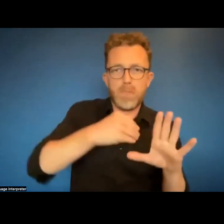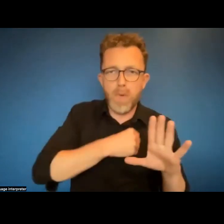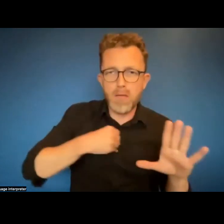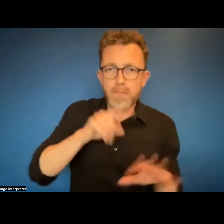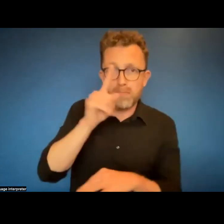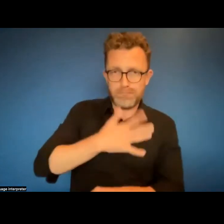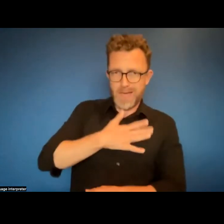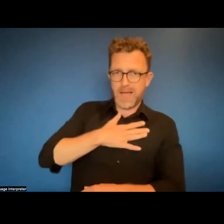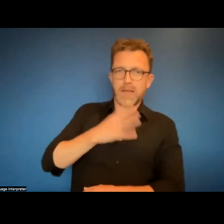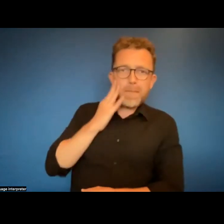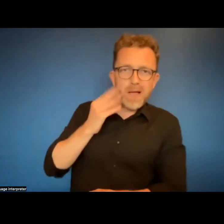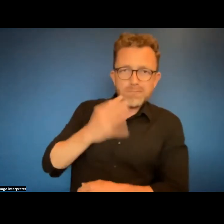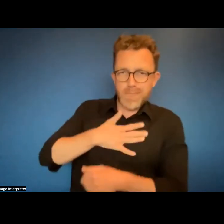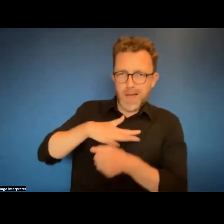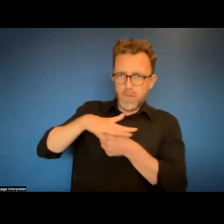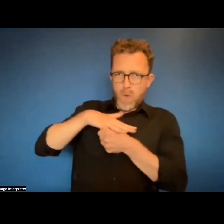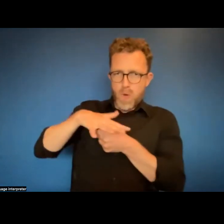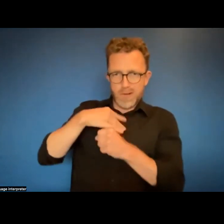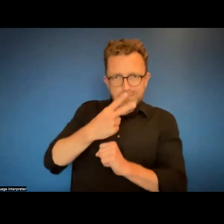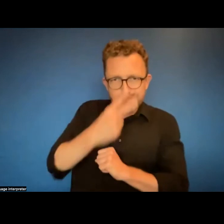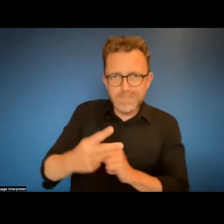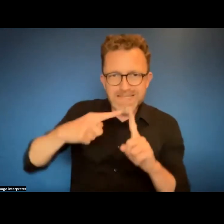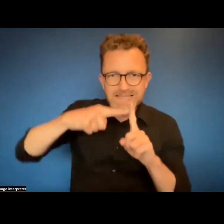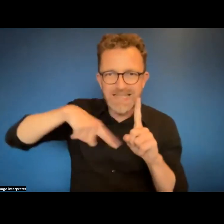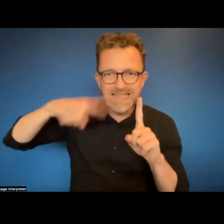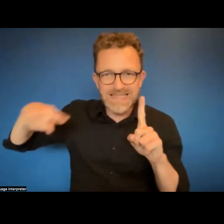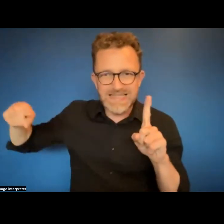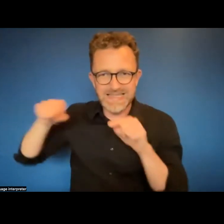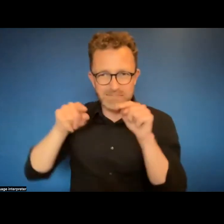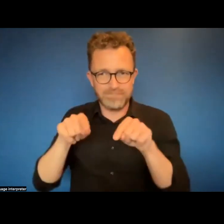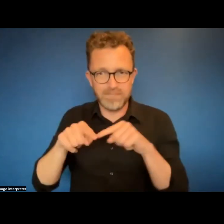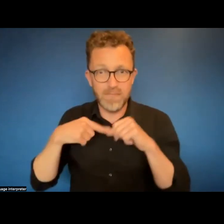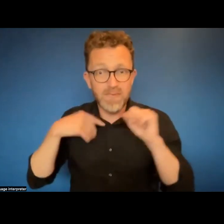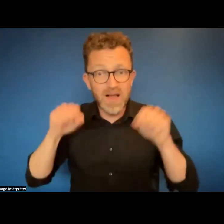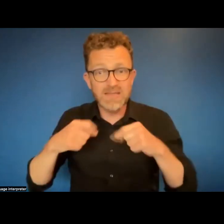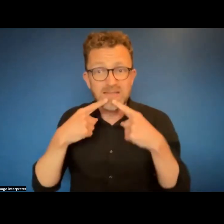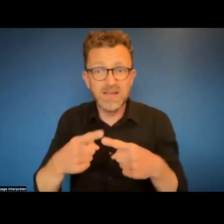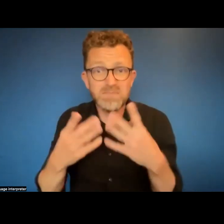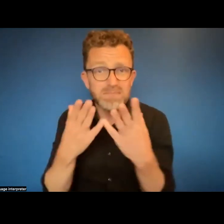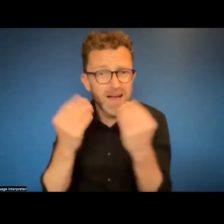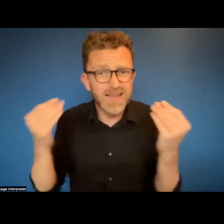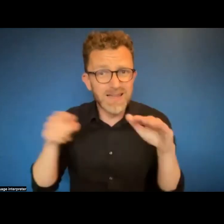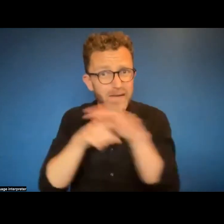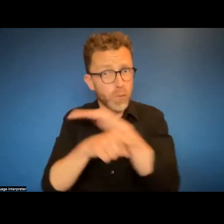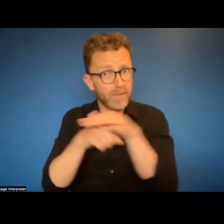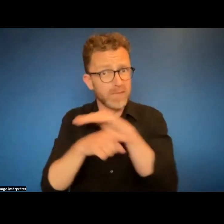The more difficulties they have in daily living, they are more likely to